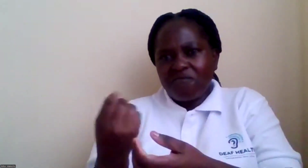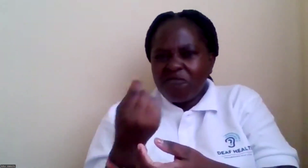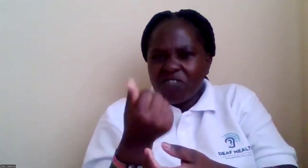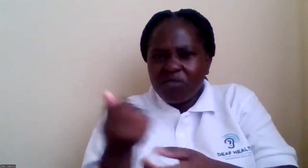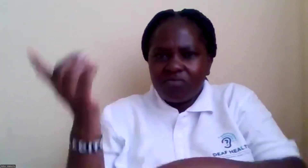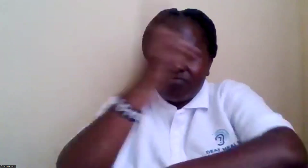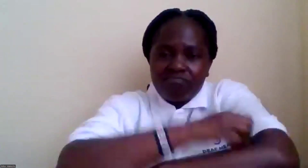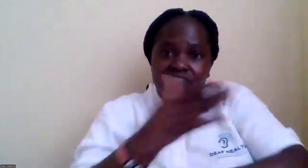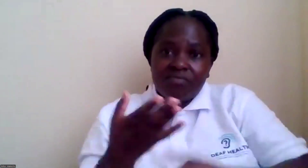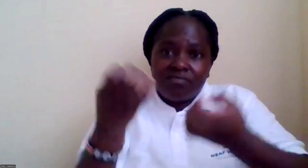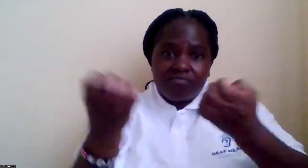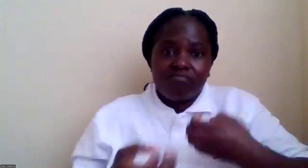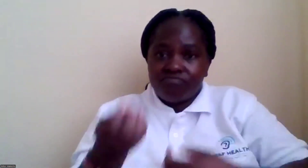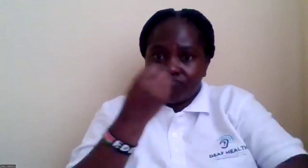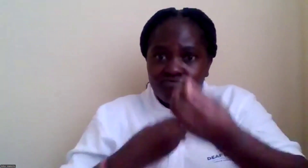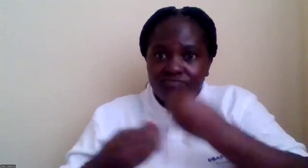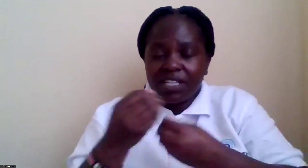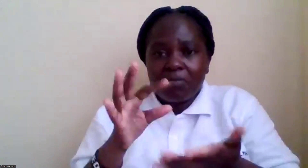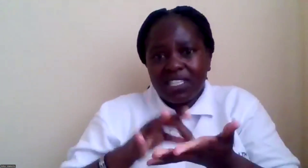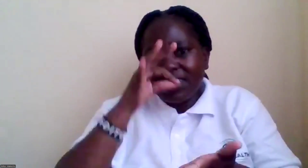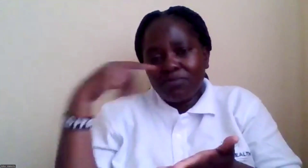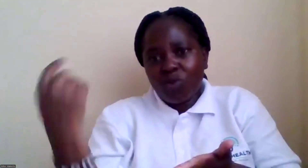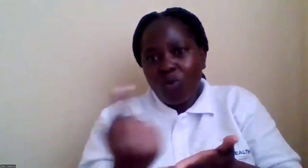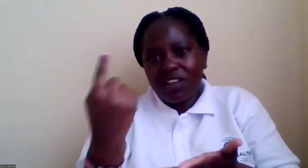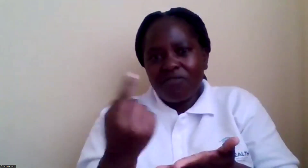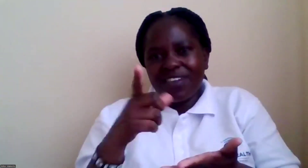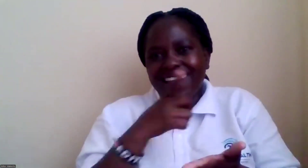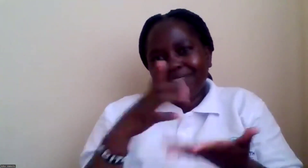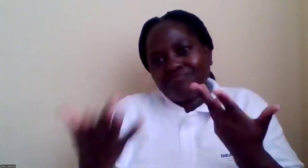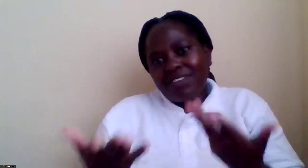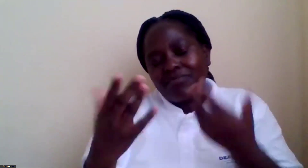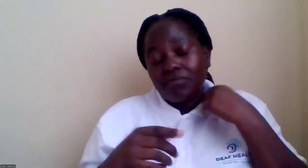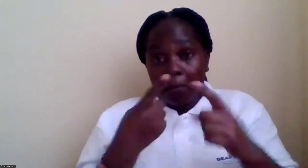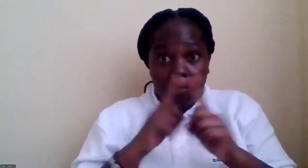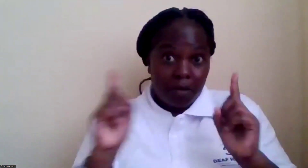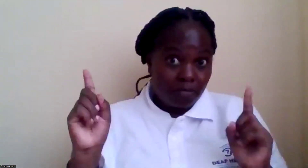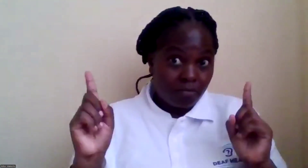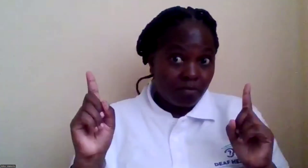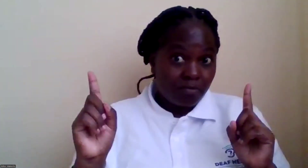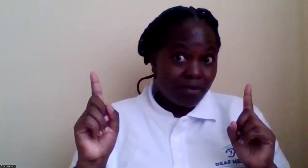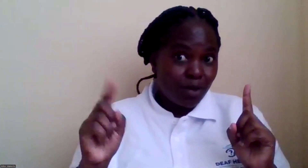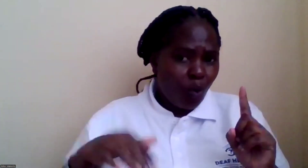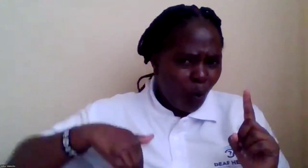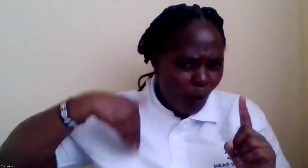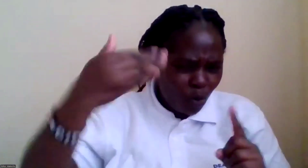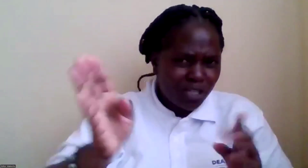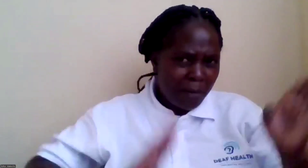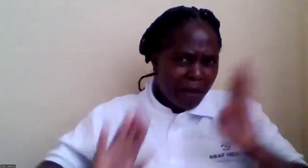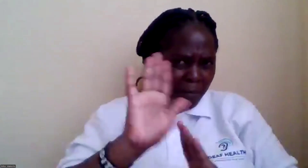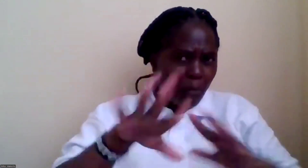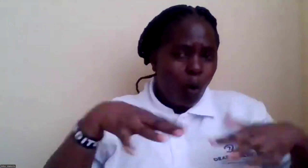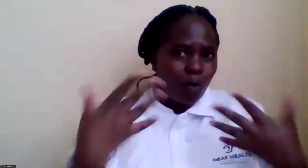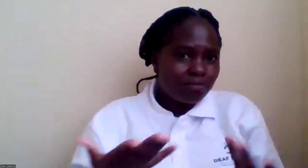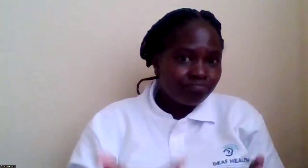you're needing to eat chips alone for lunch, but is it your routine, In fact, maybe